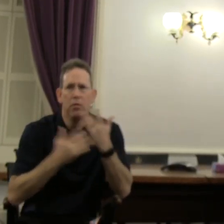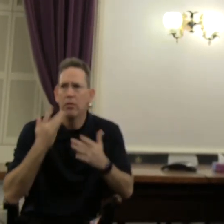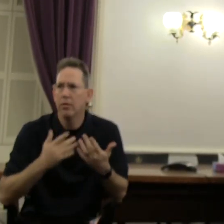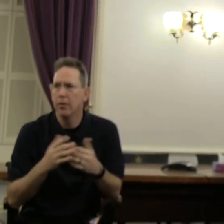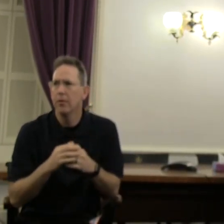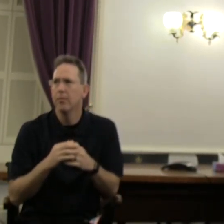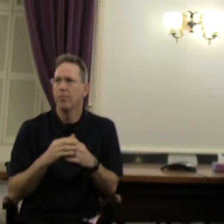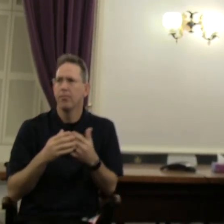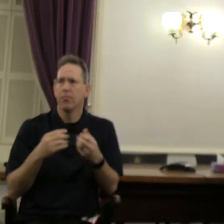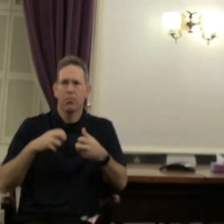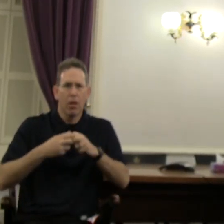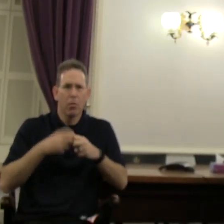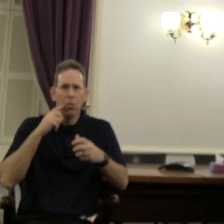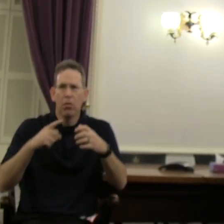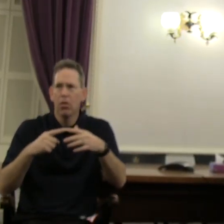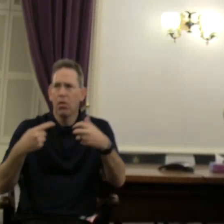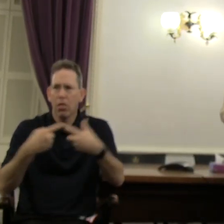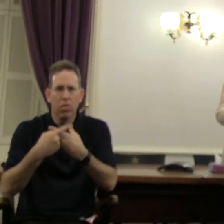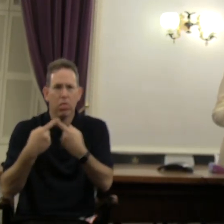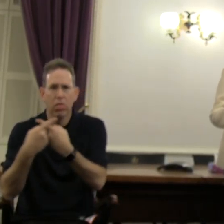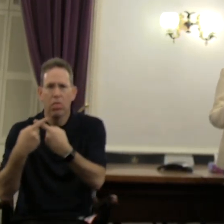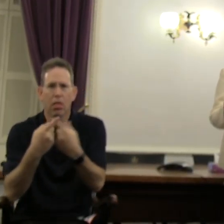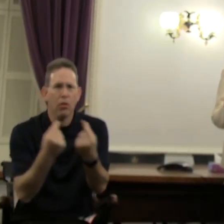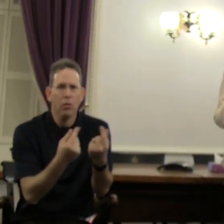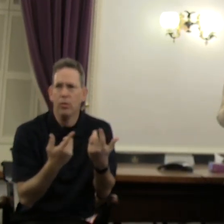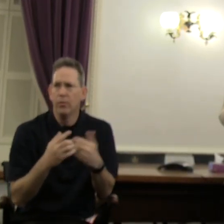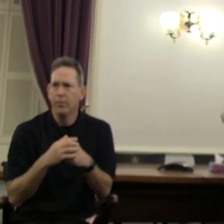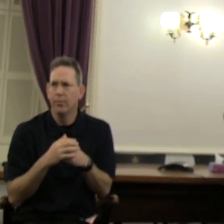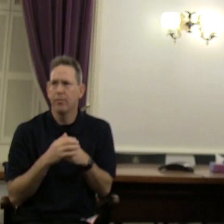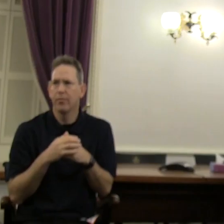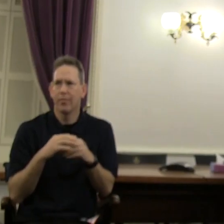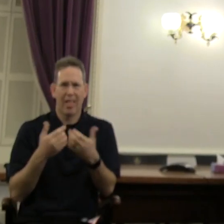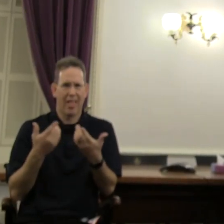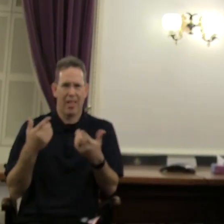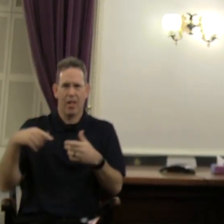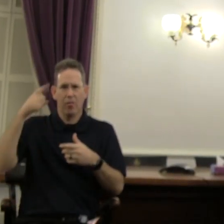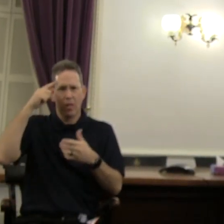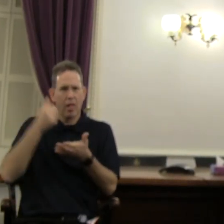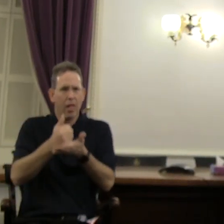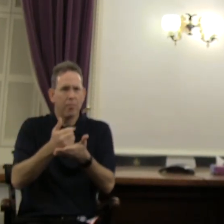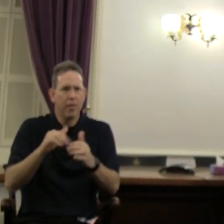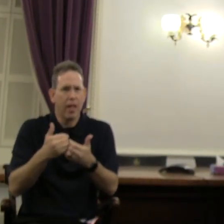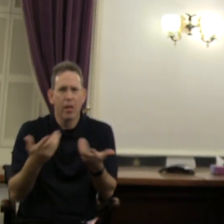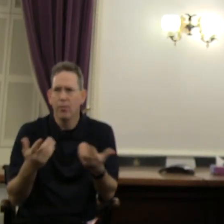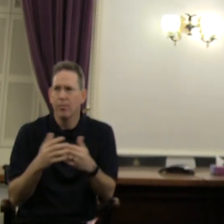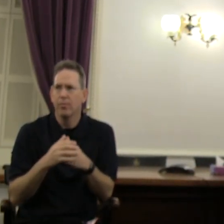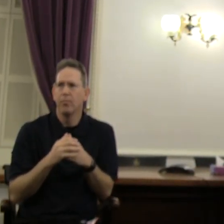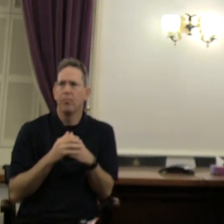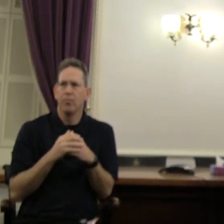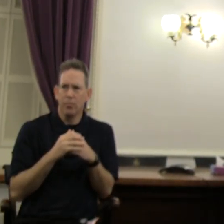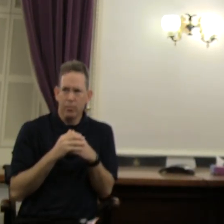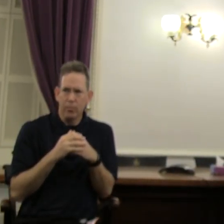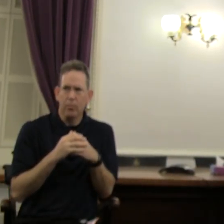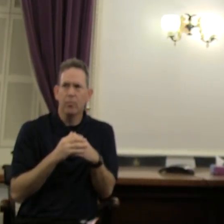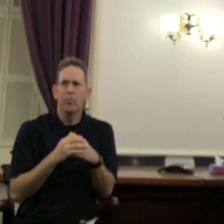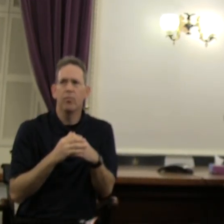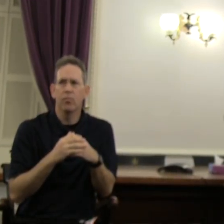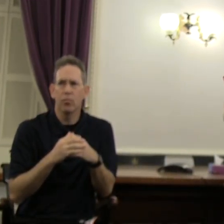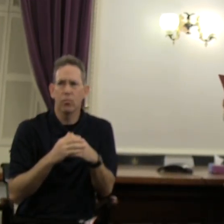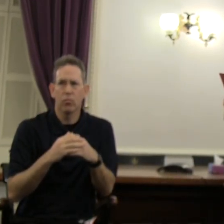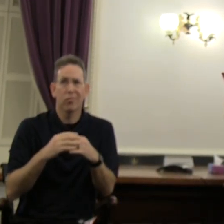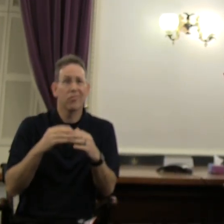years for benefits for children and parents if another family member also receives SSI. Purdy, for